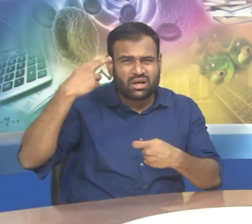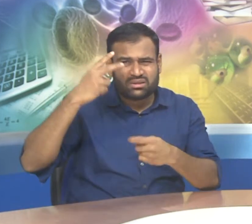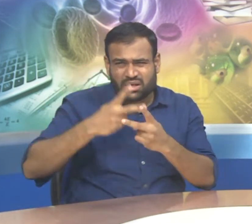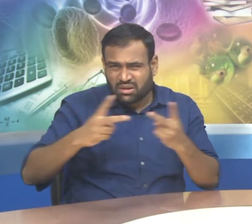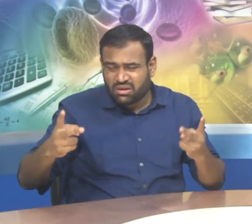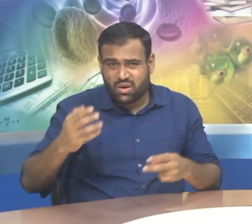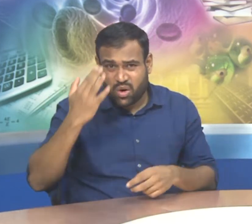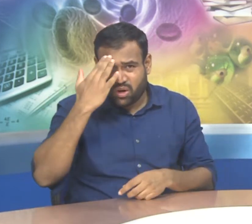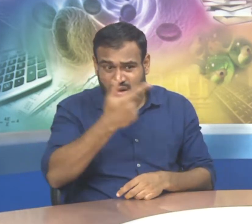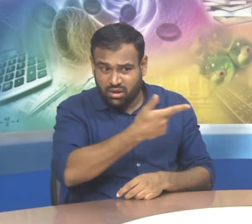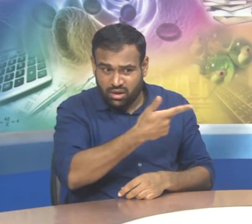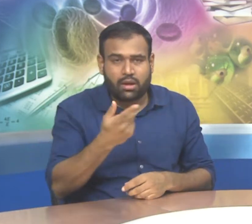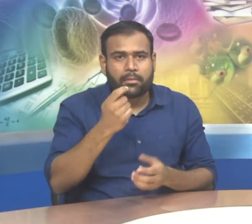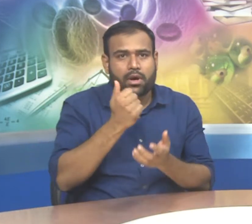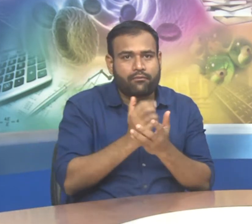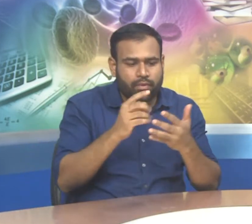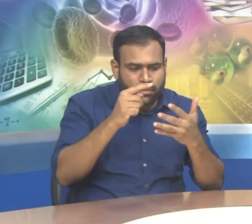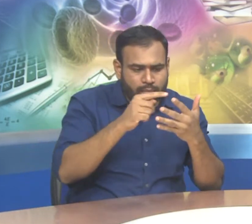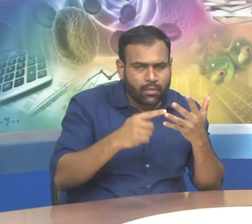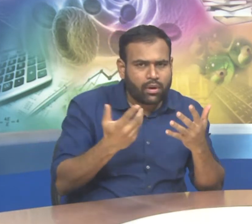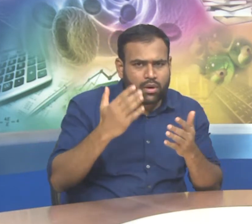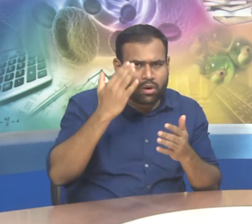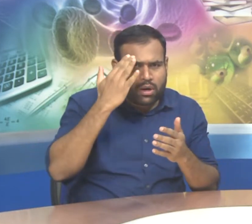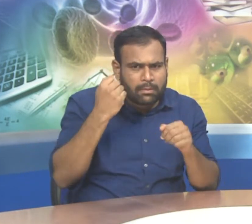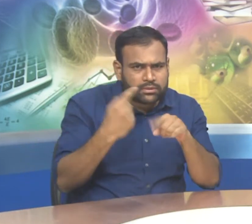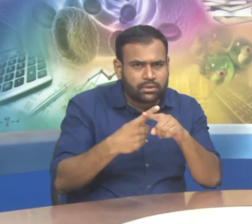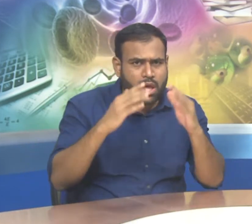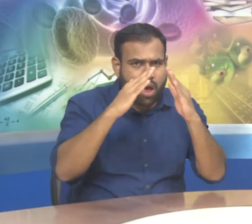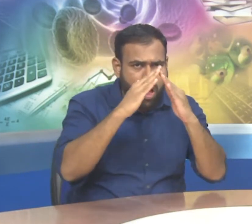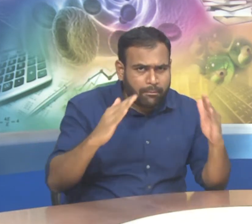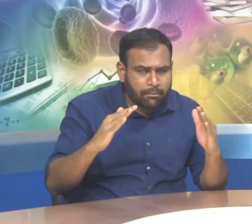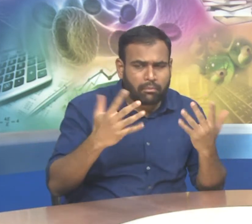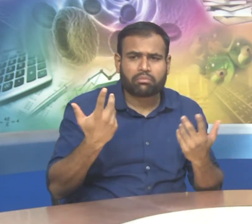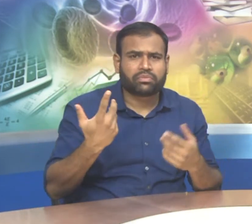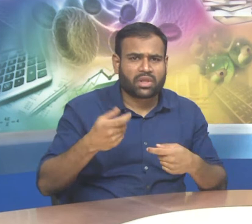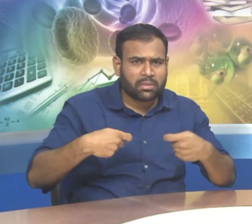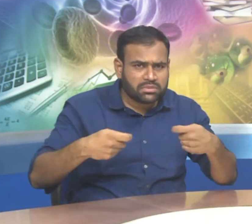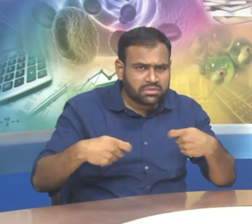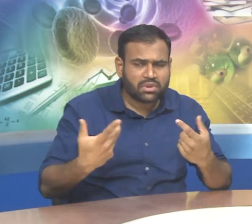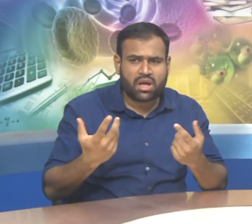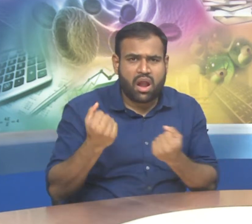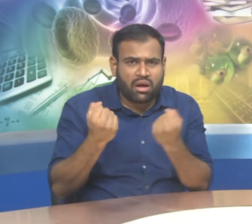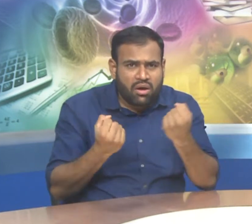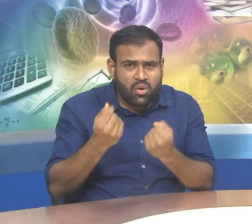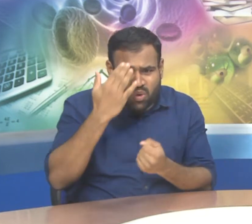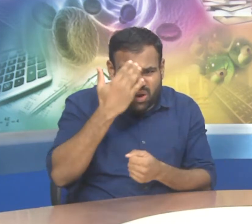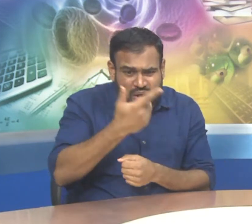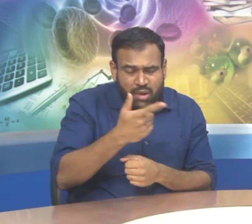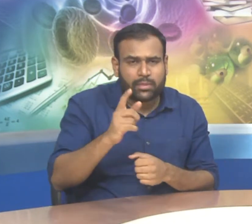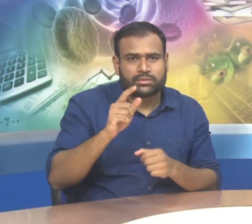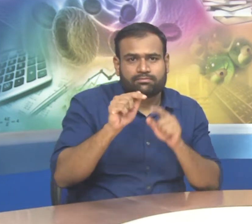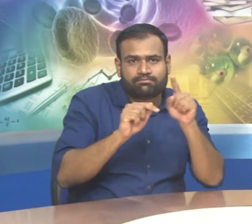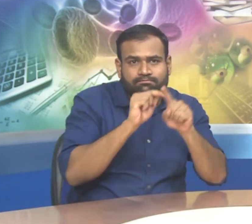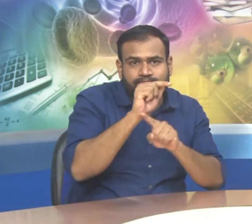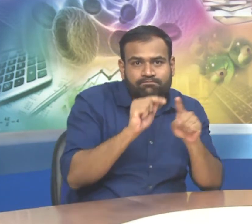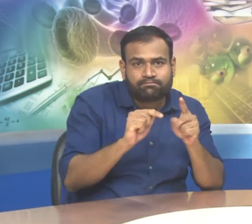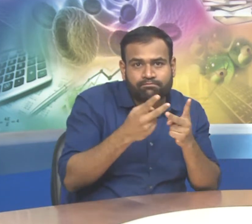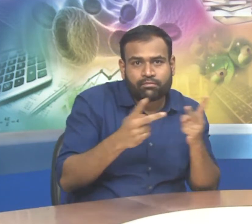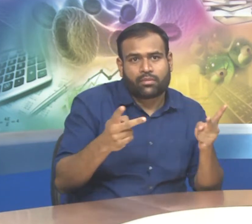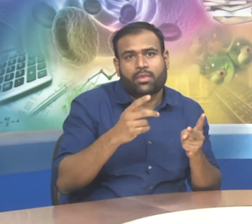charged by banks on the rules and on all the loans which are governed